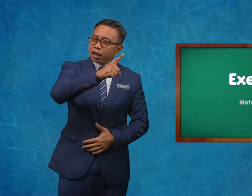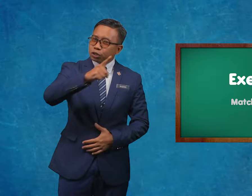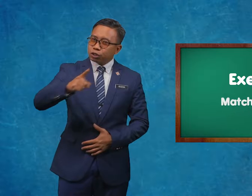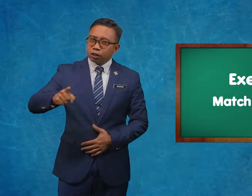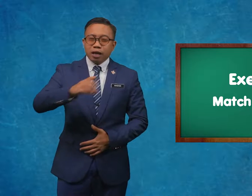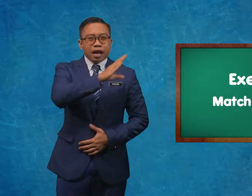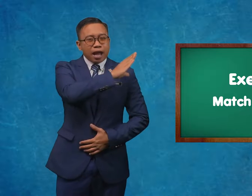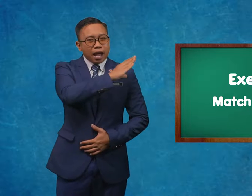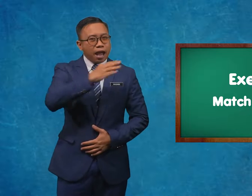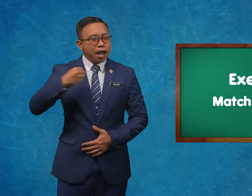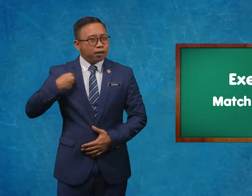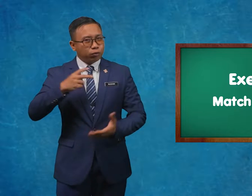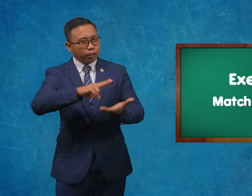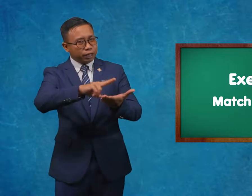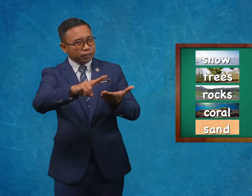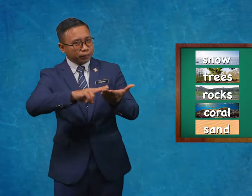Match and read.